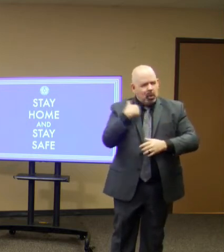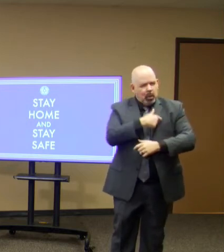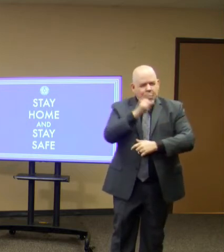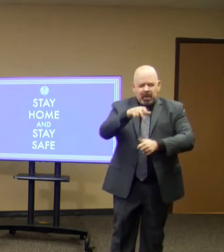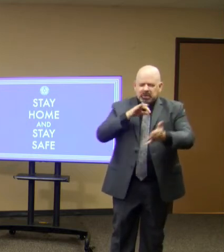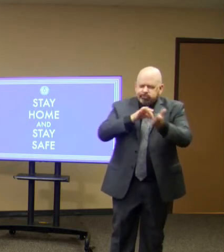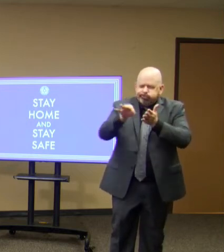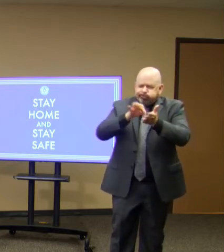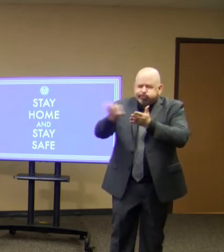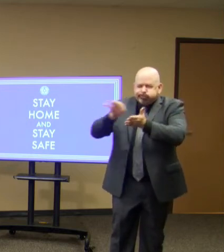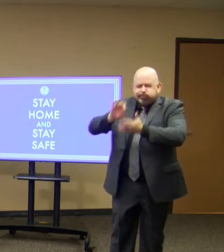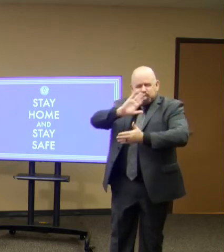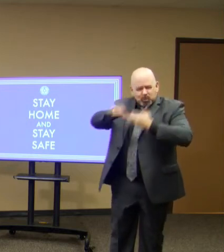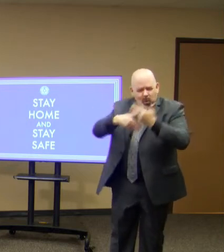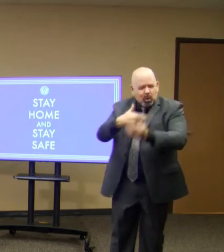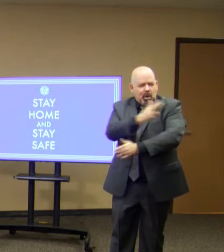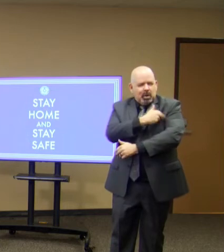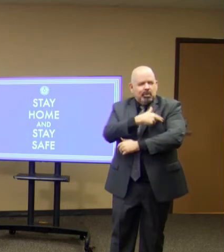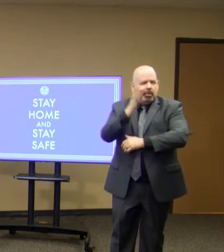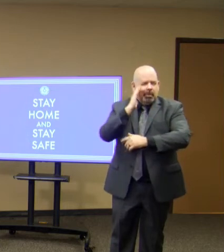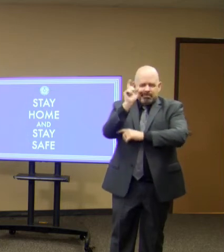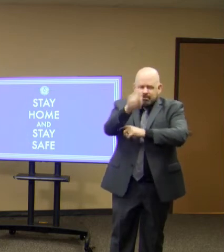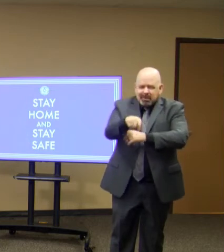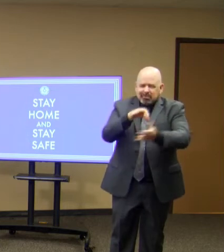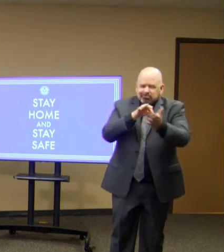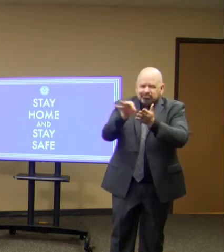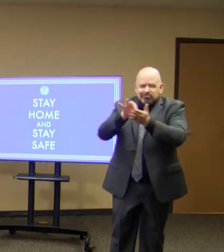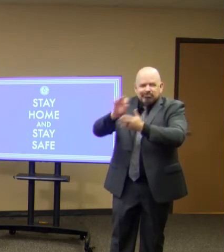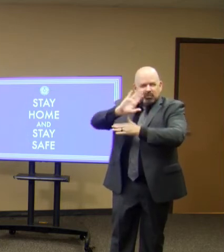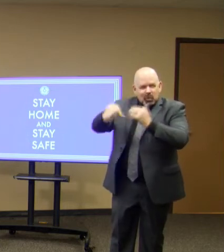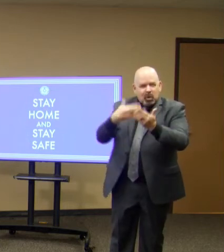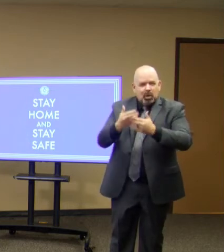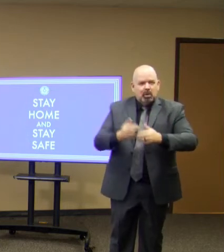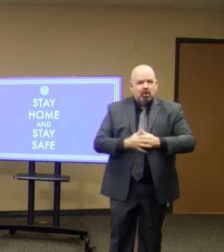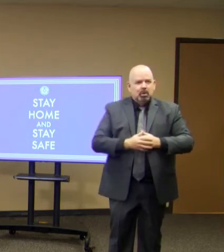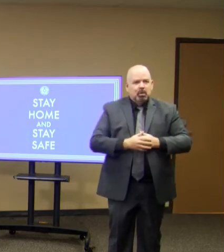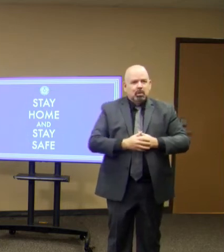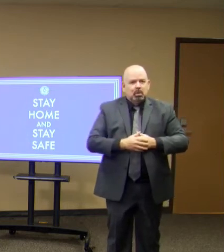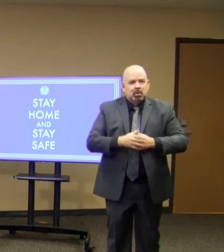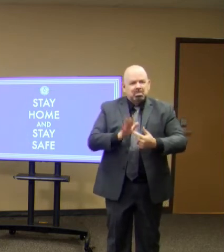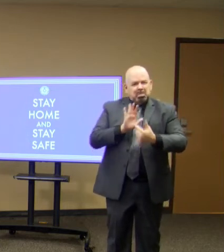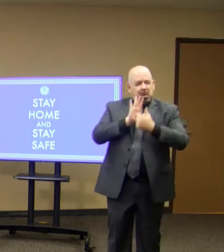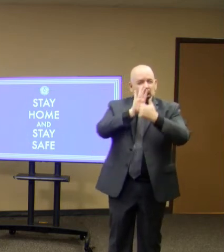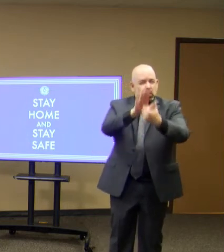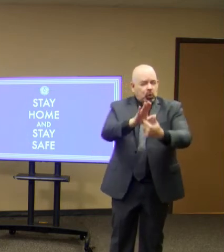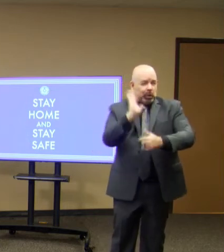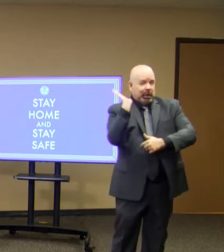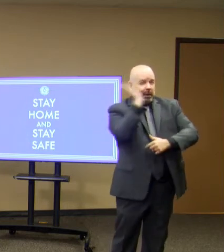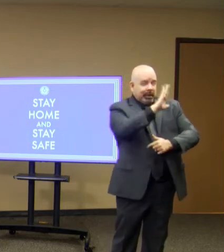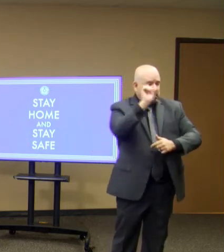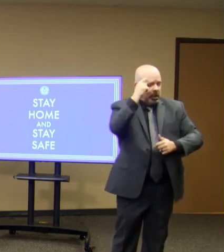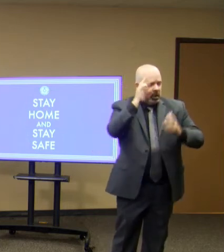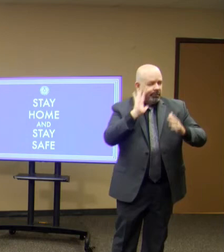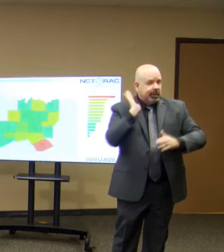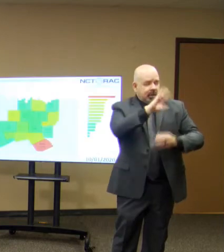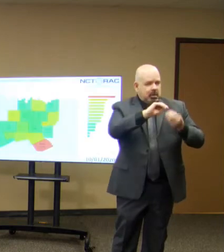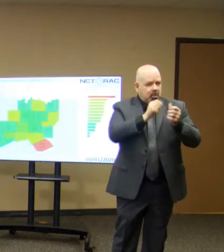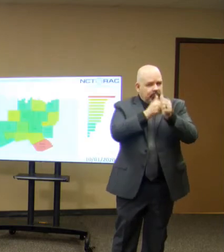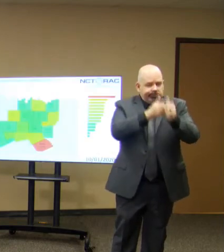So I want to take a look now with you. We're going to use the governor's numbers to illustrate something for you here. Let's take a look at